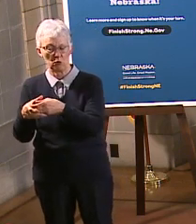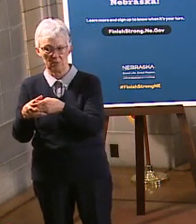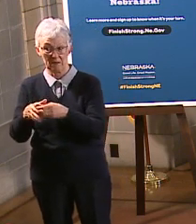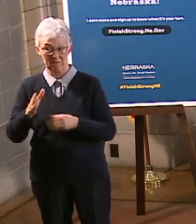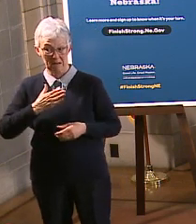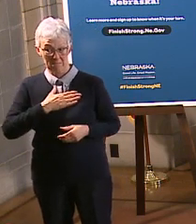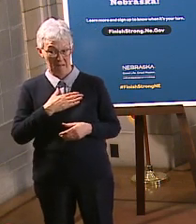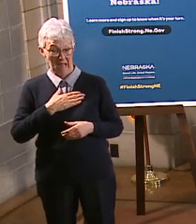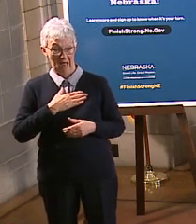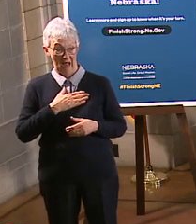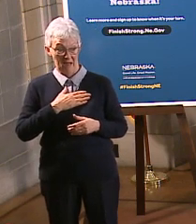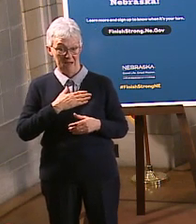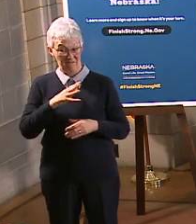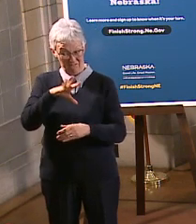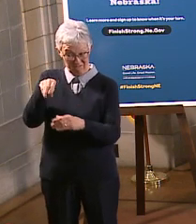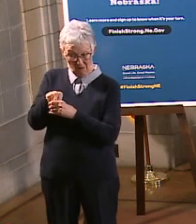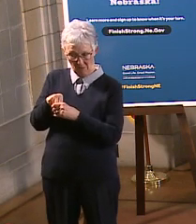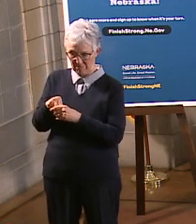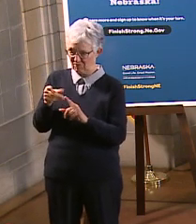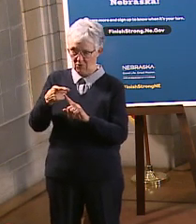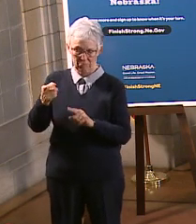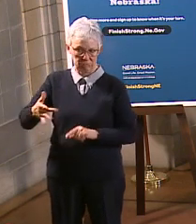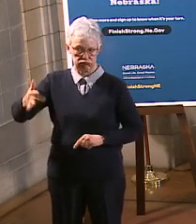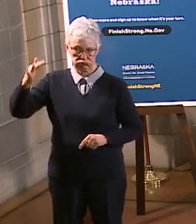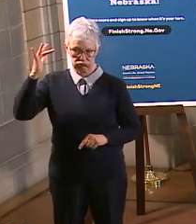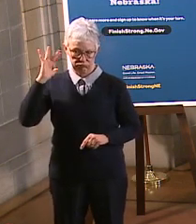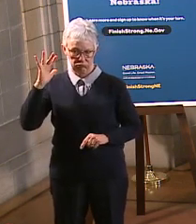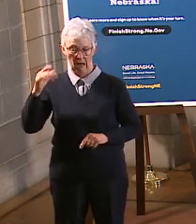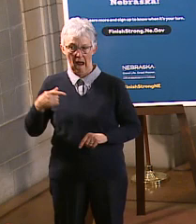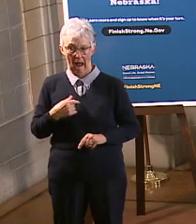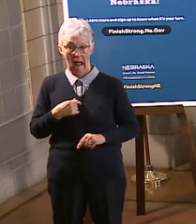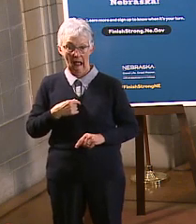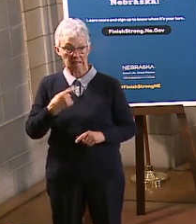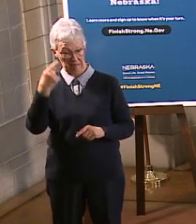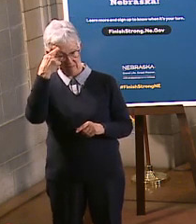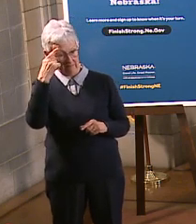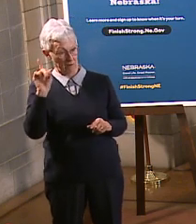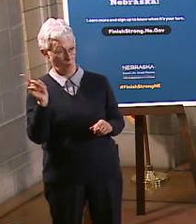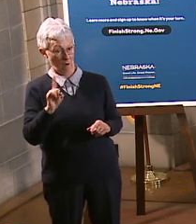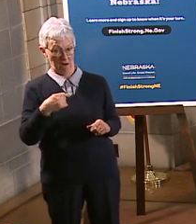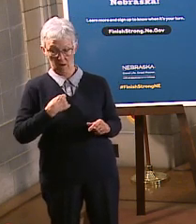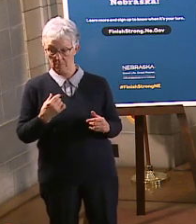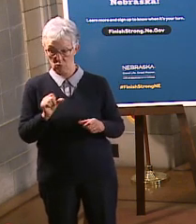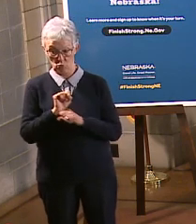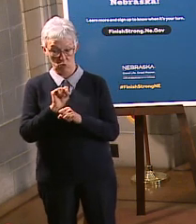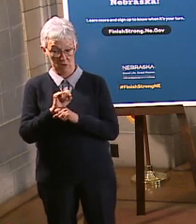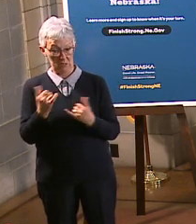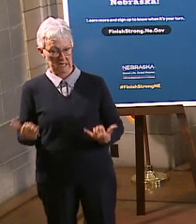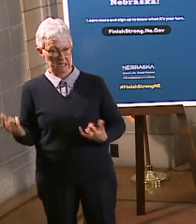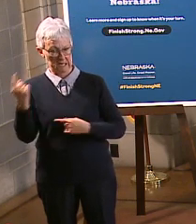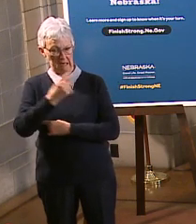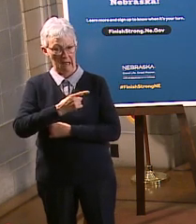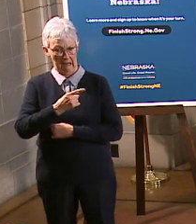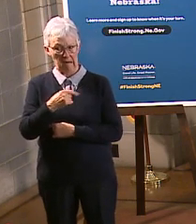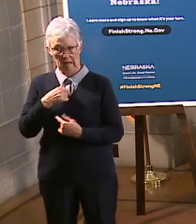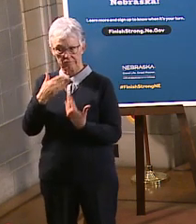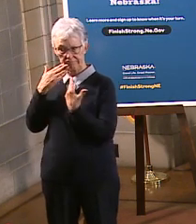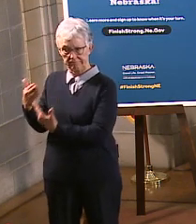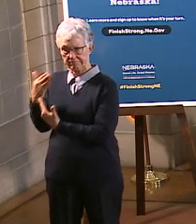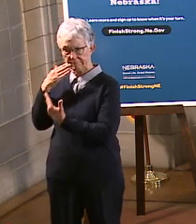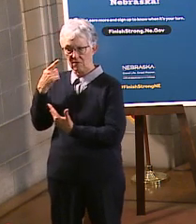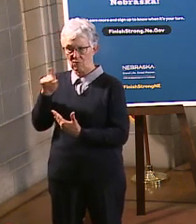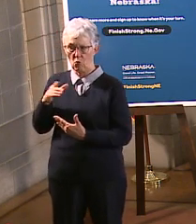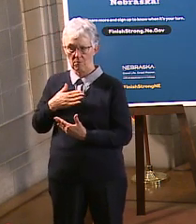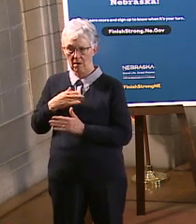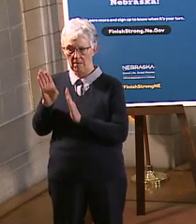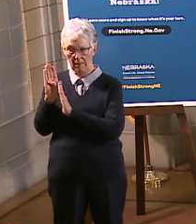to where I am today as an individual as well as a leader because of my FFA experiences. Nebraska Farm Bureau has been